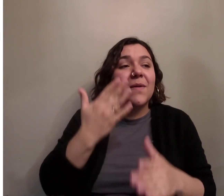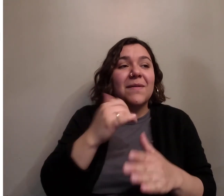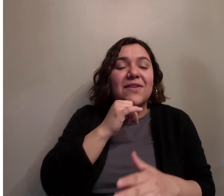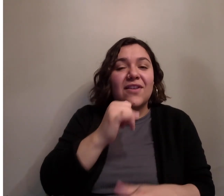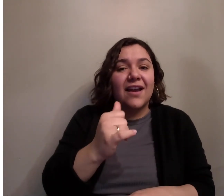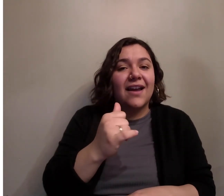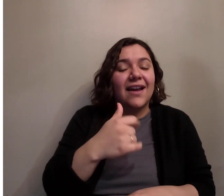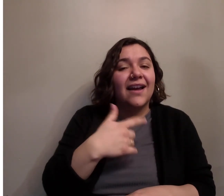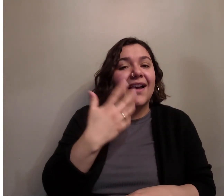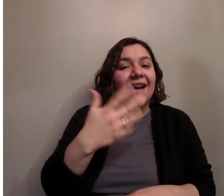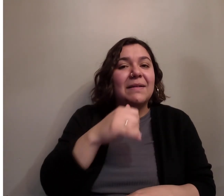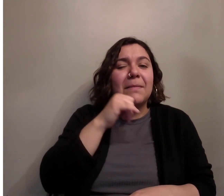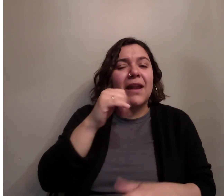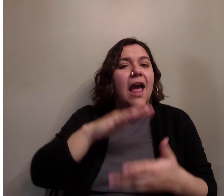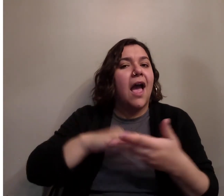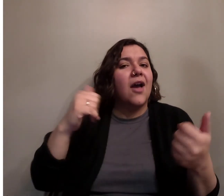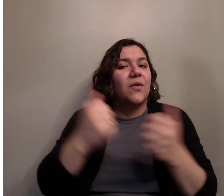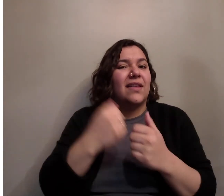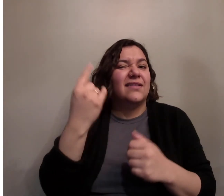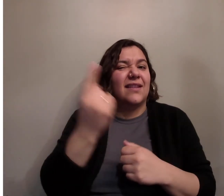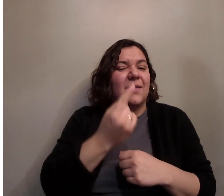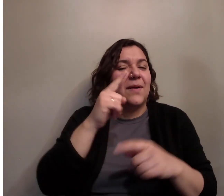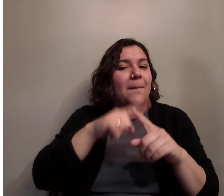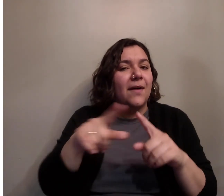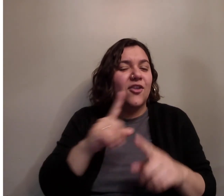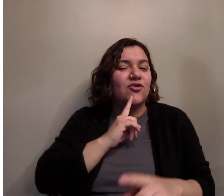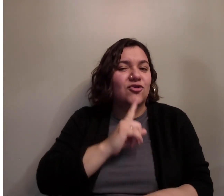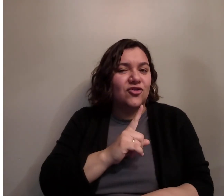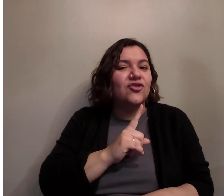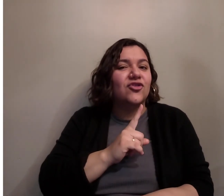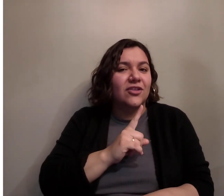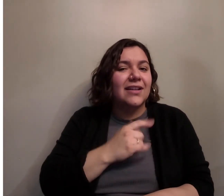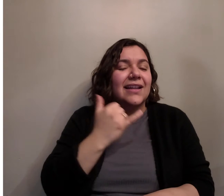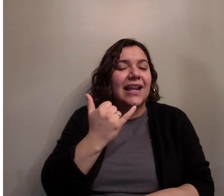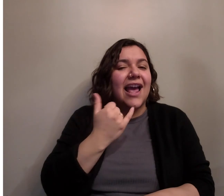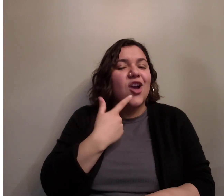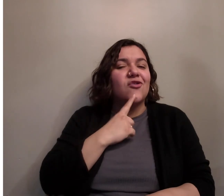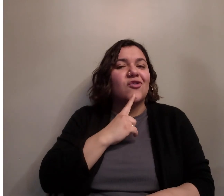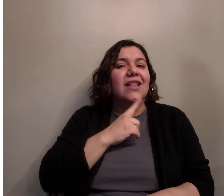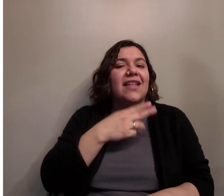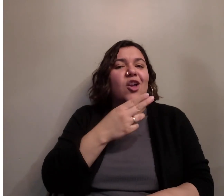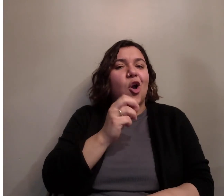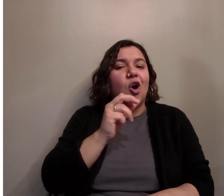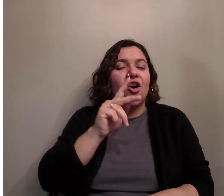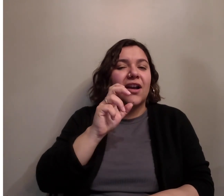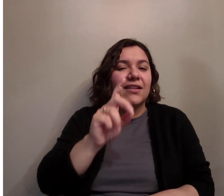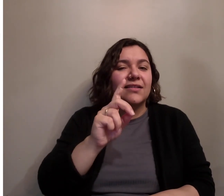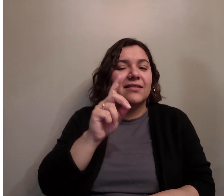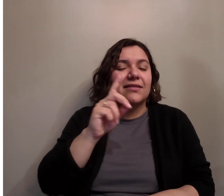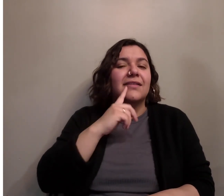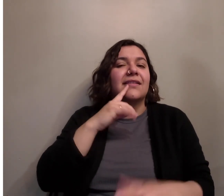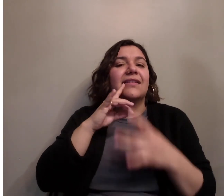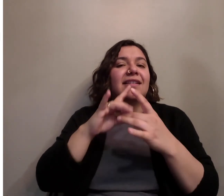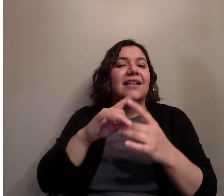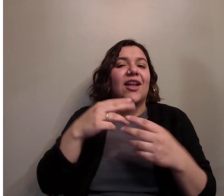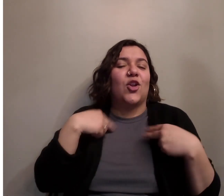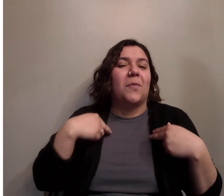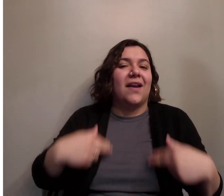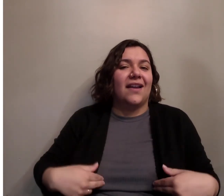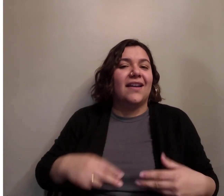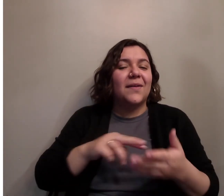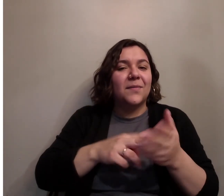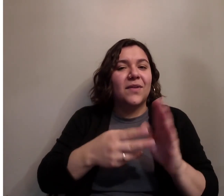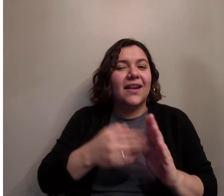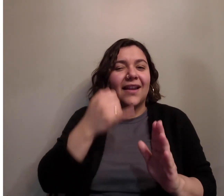home, maybe not necessarily hooking up with someone, but you've definitely hooked into humanity. And I think if we lose